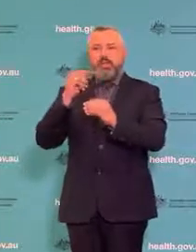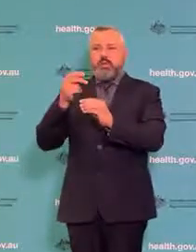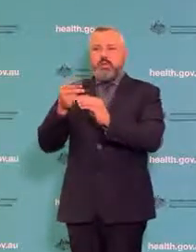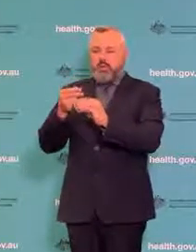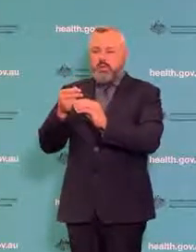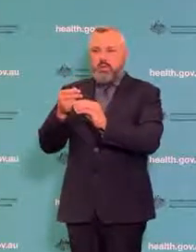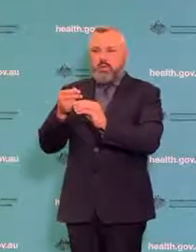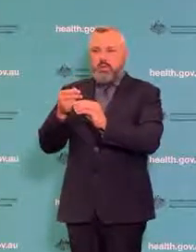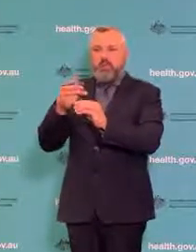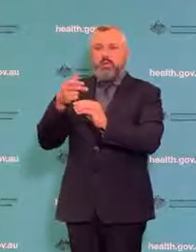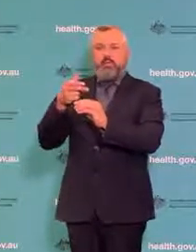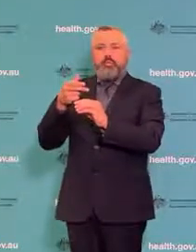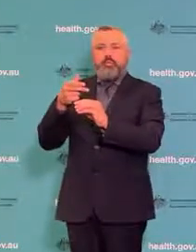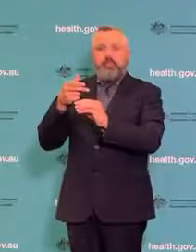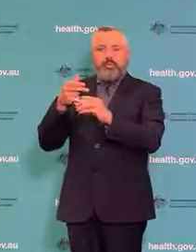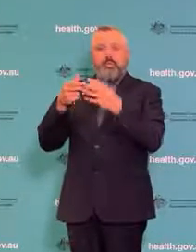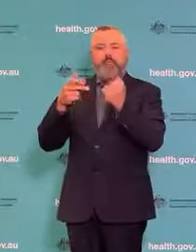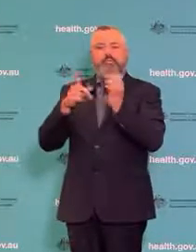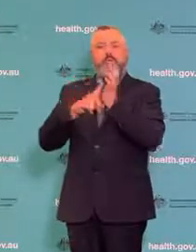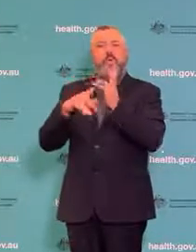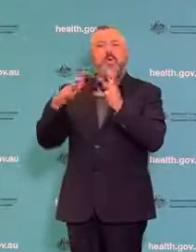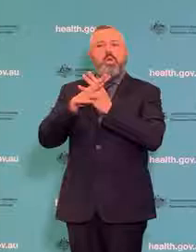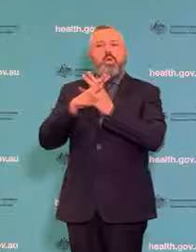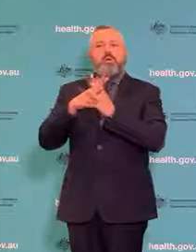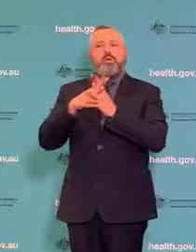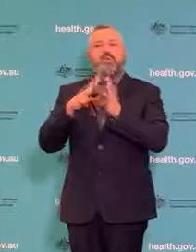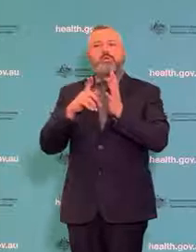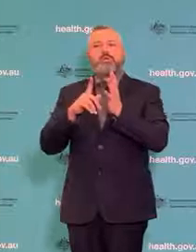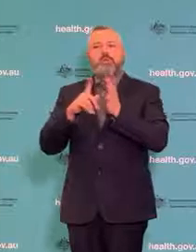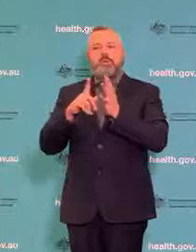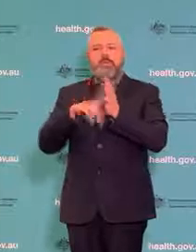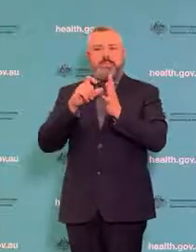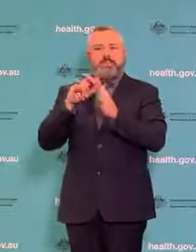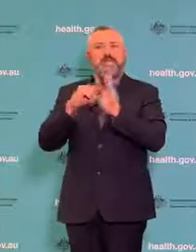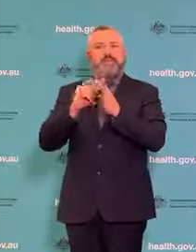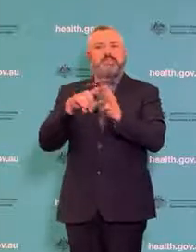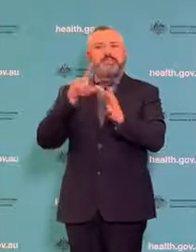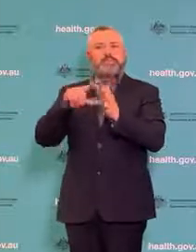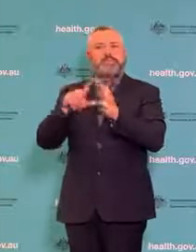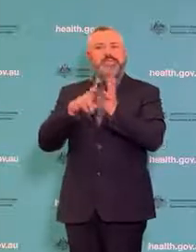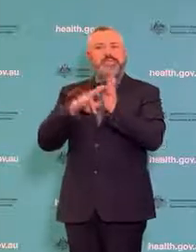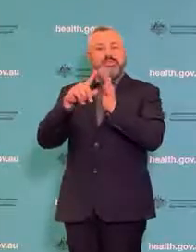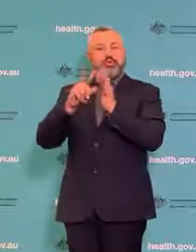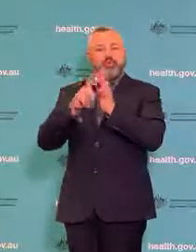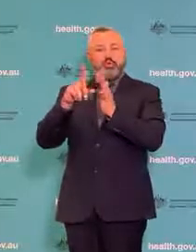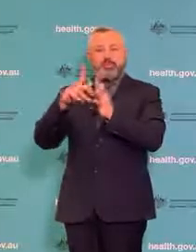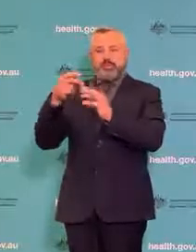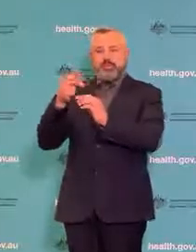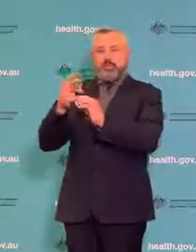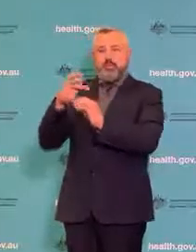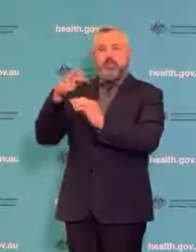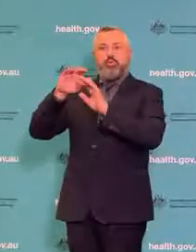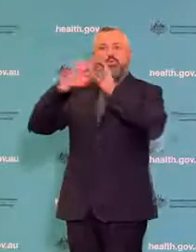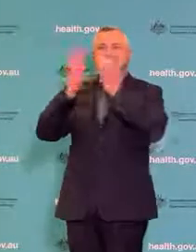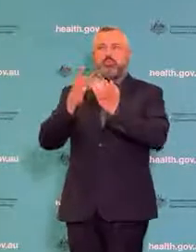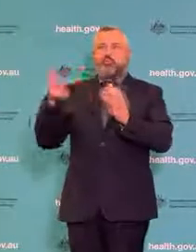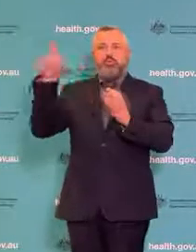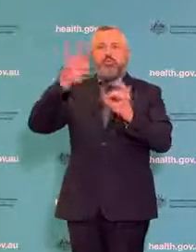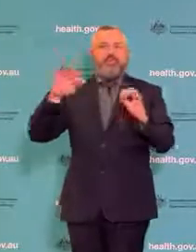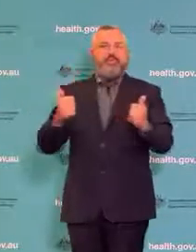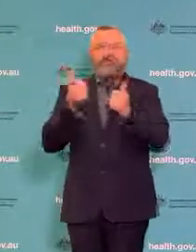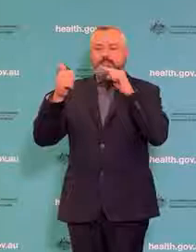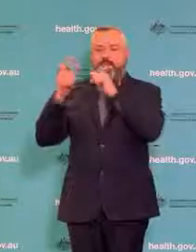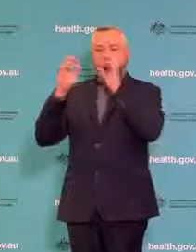low dead space needle. There has been a world shortage of these needles. Everyone's been competing for